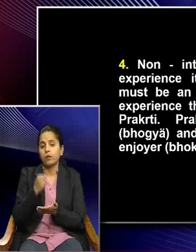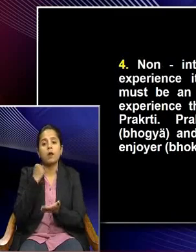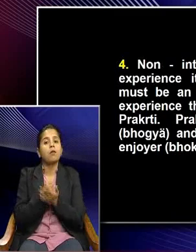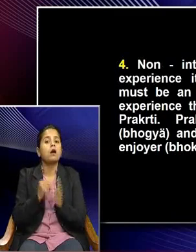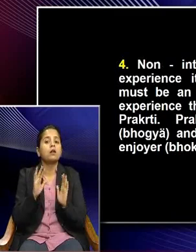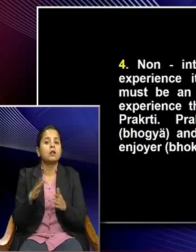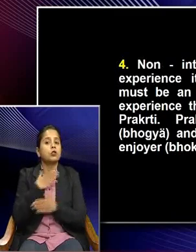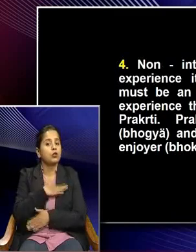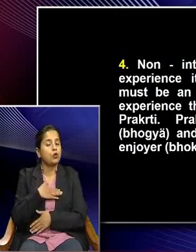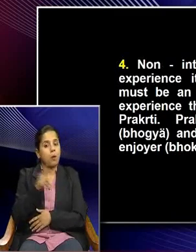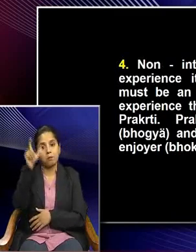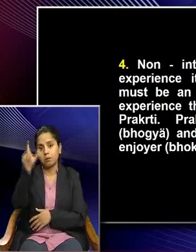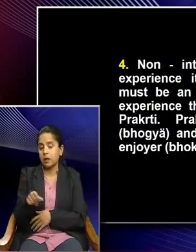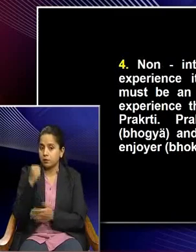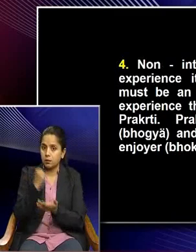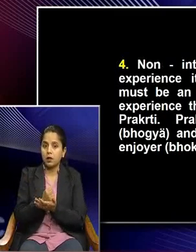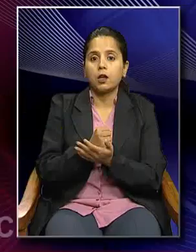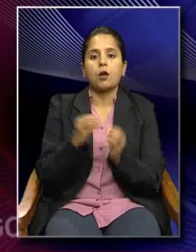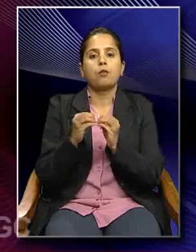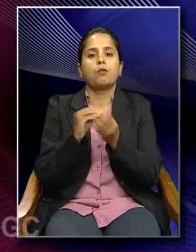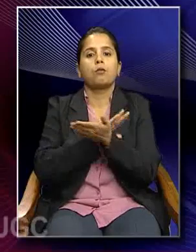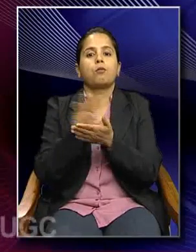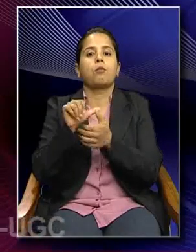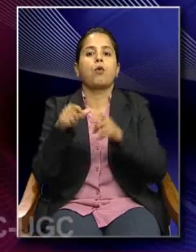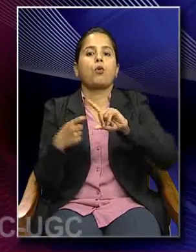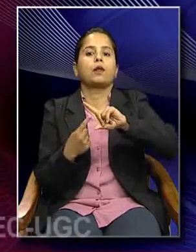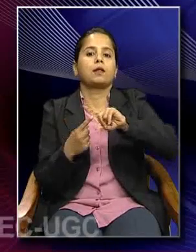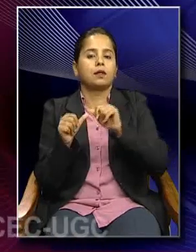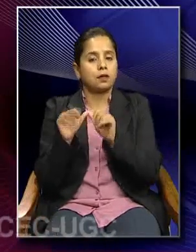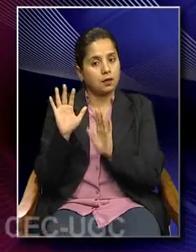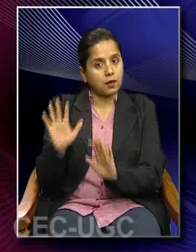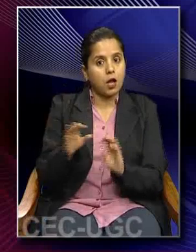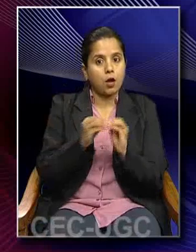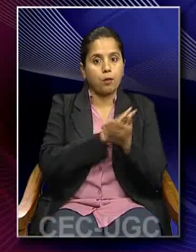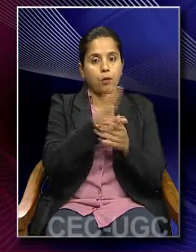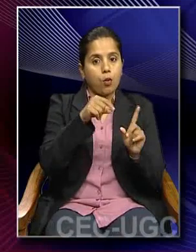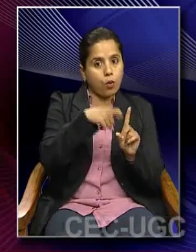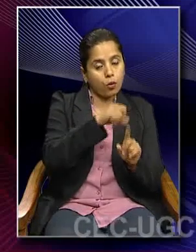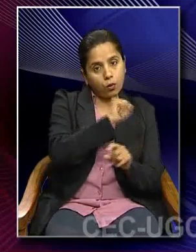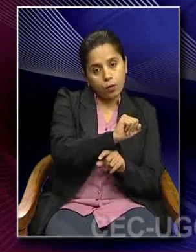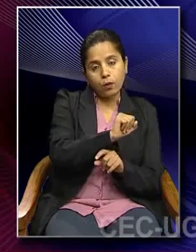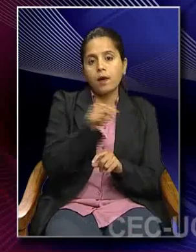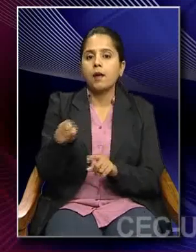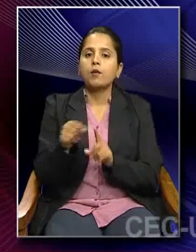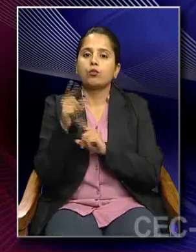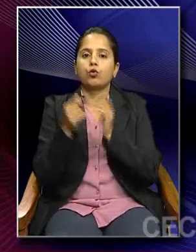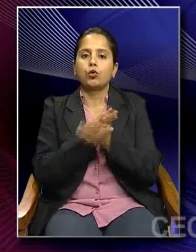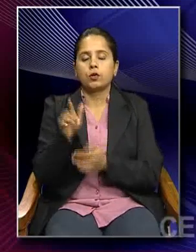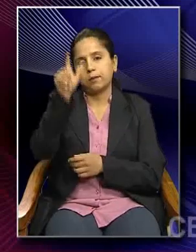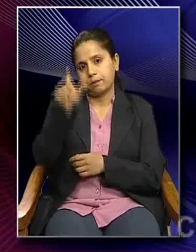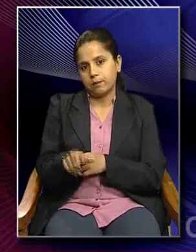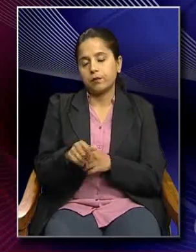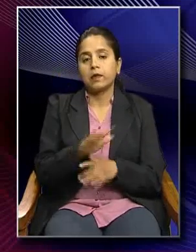an enjoyer, which is the bhokta, and this bhokta is the Purush. The